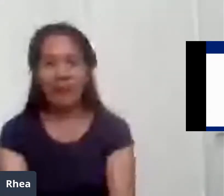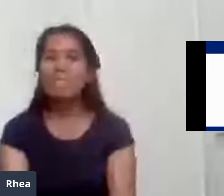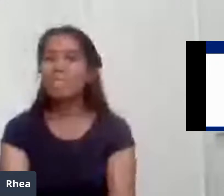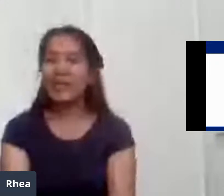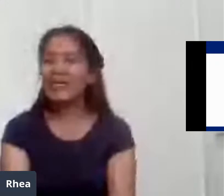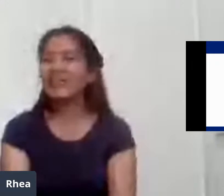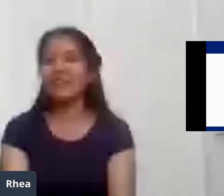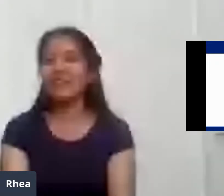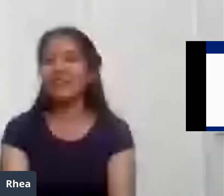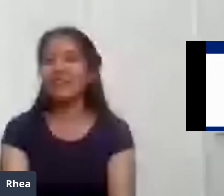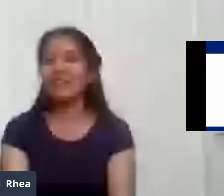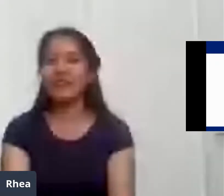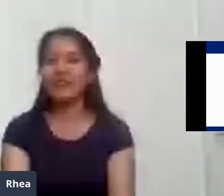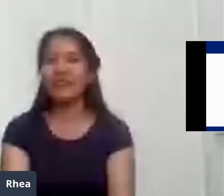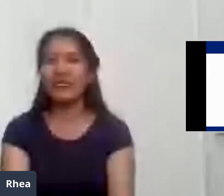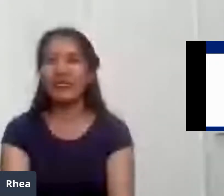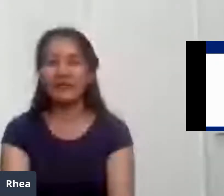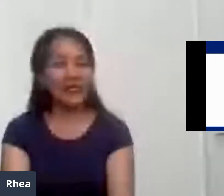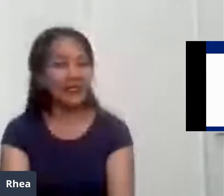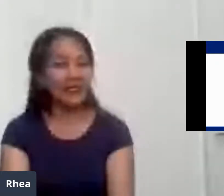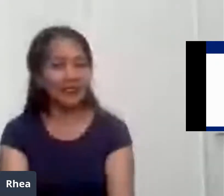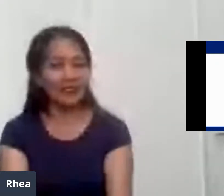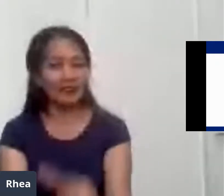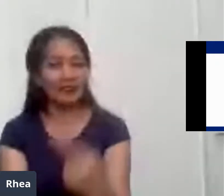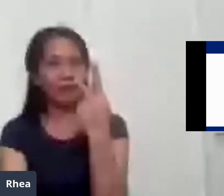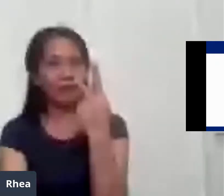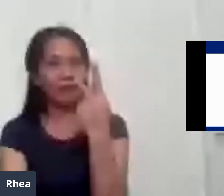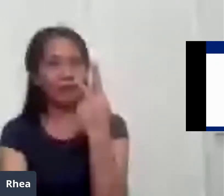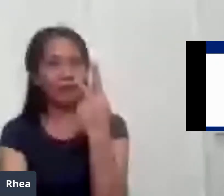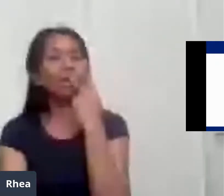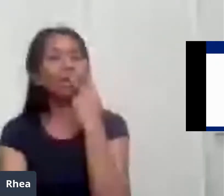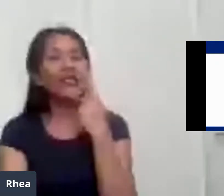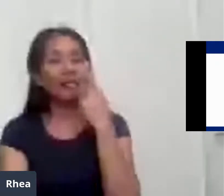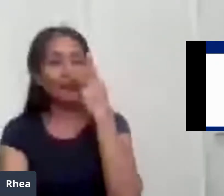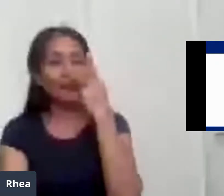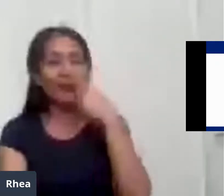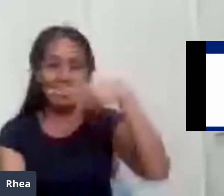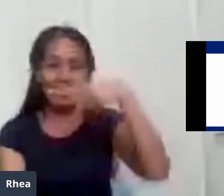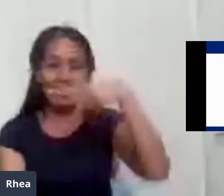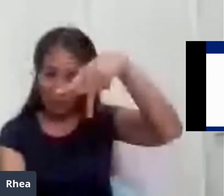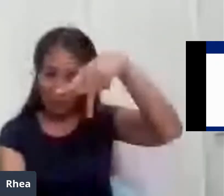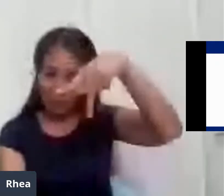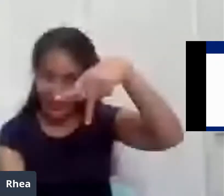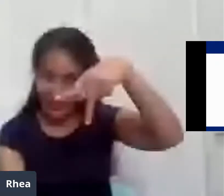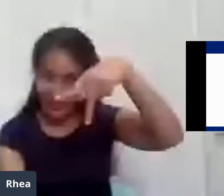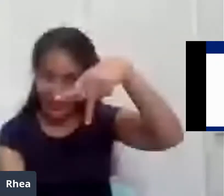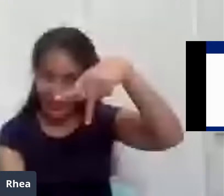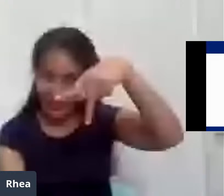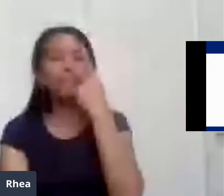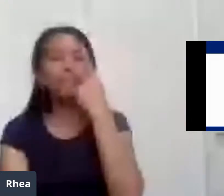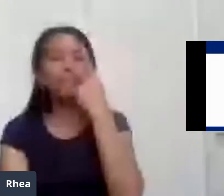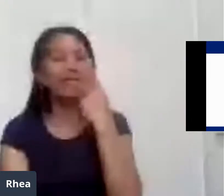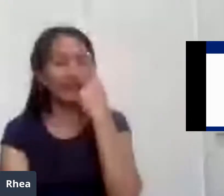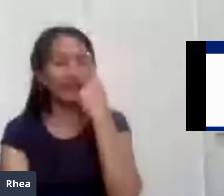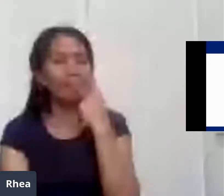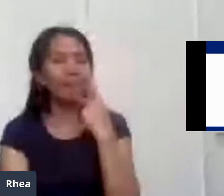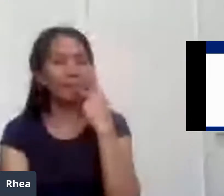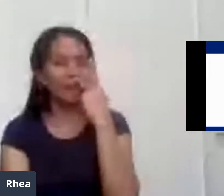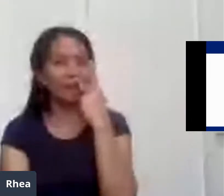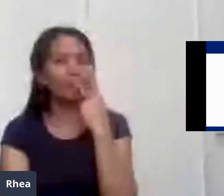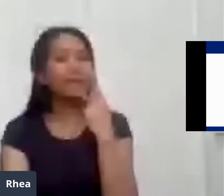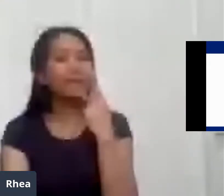R, red. Pink. The same with red. Pink. Letter